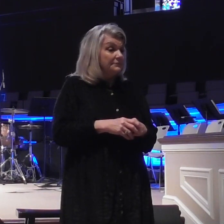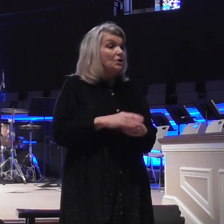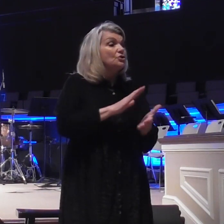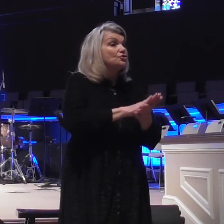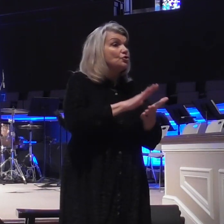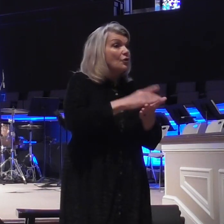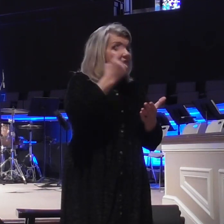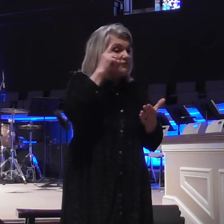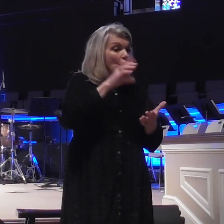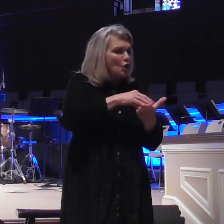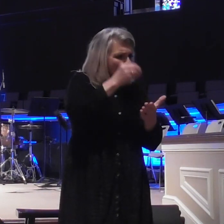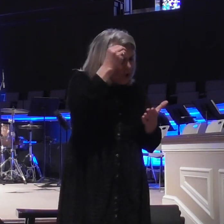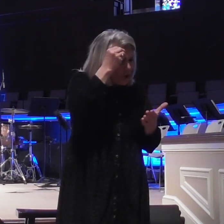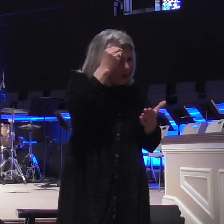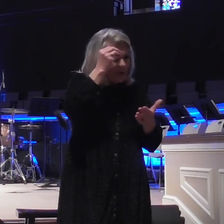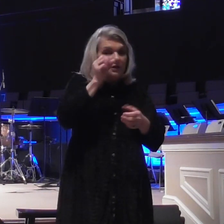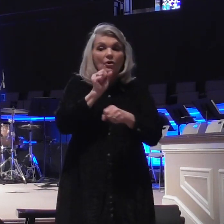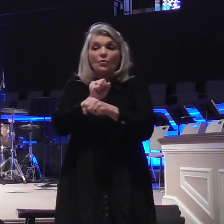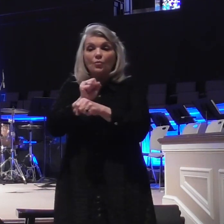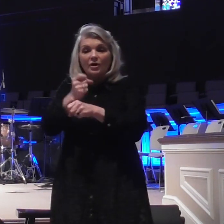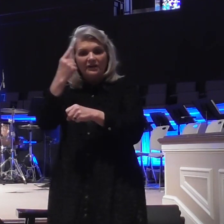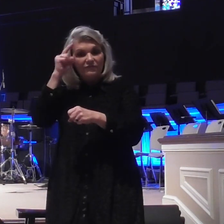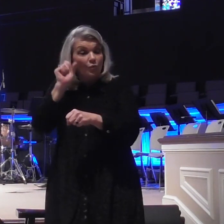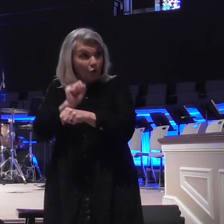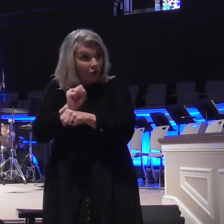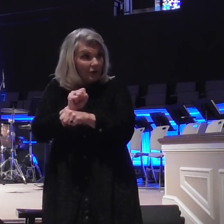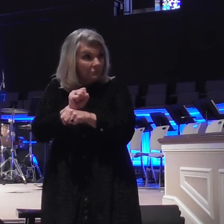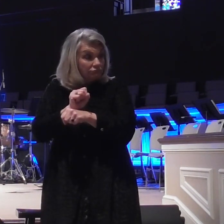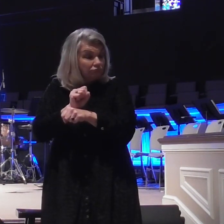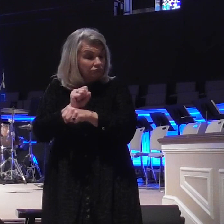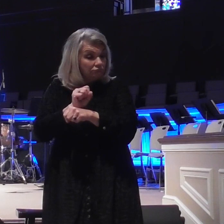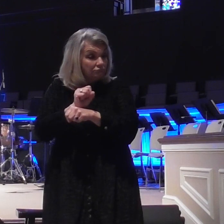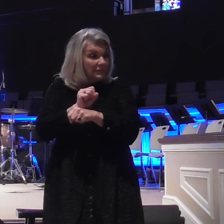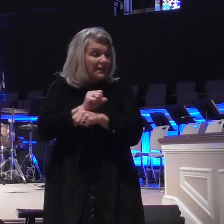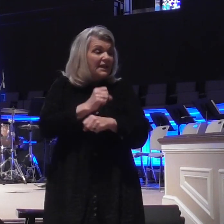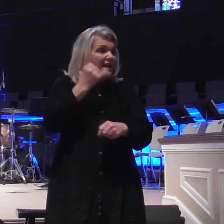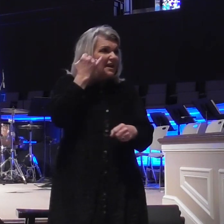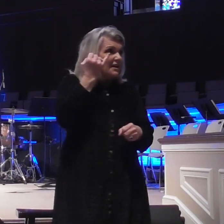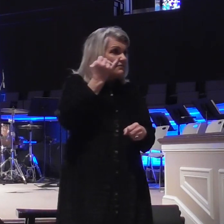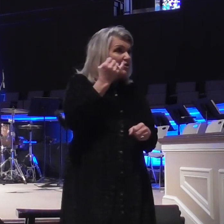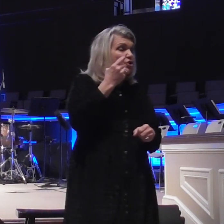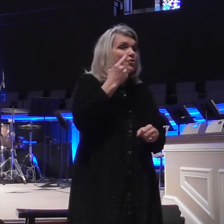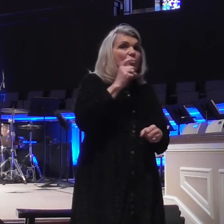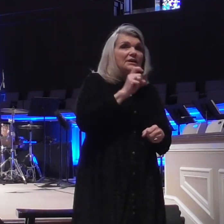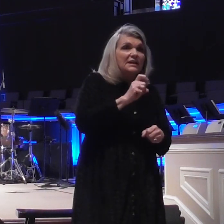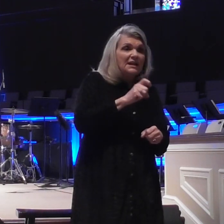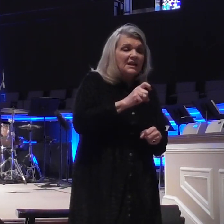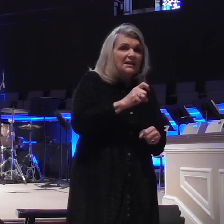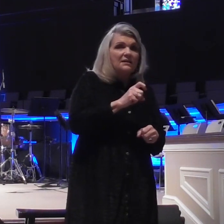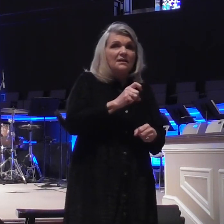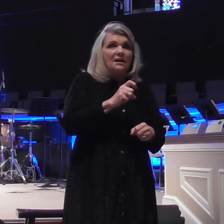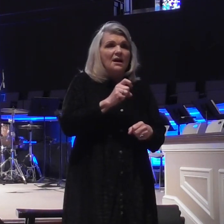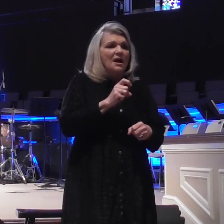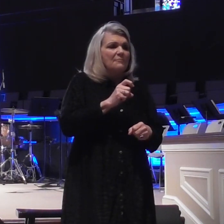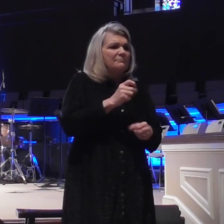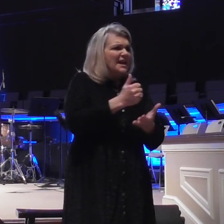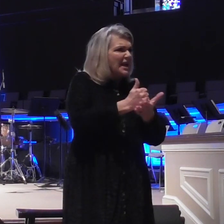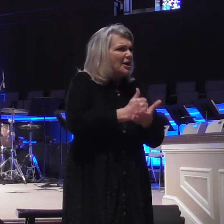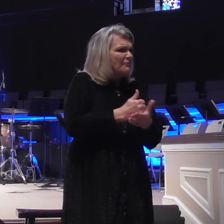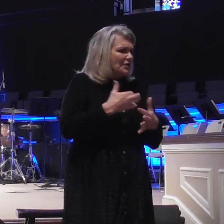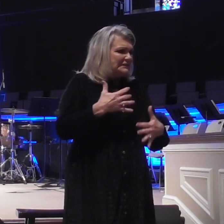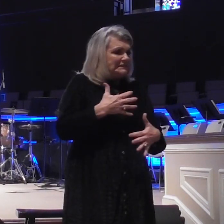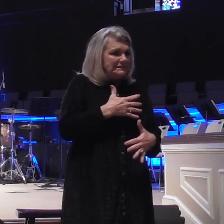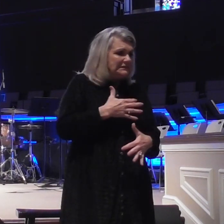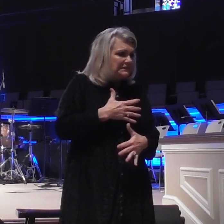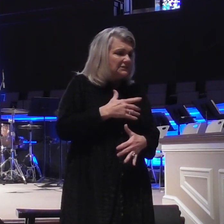are for working, and if you need therapy, and everybody, I was in therapy for anxiety, okay? Therapy's good, good to go get some therapy. But